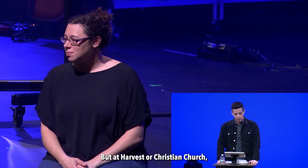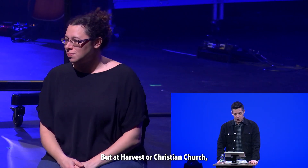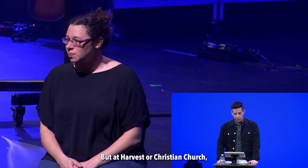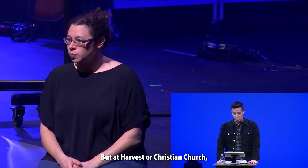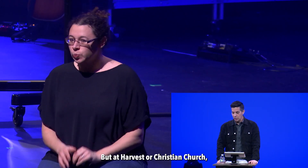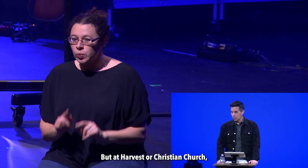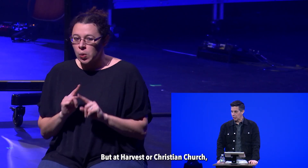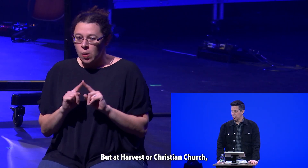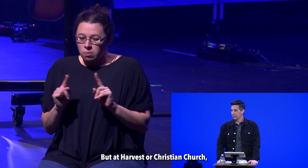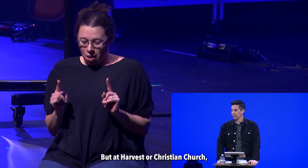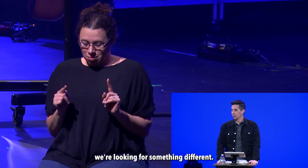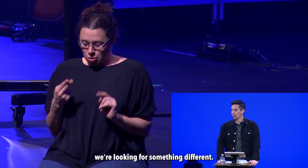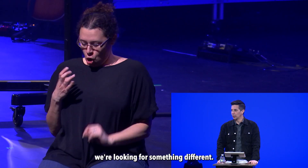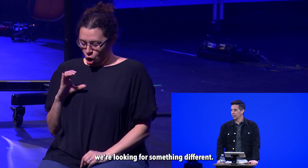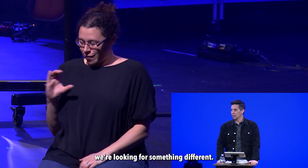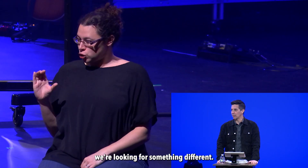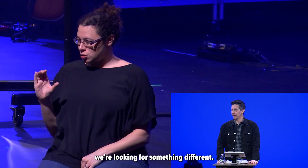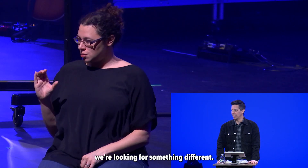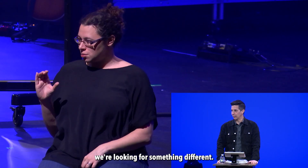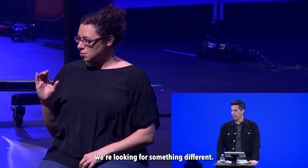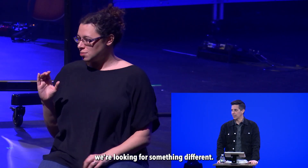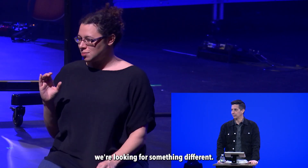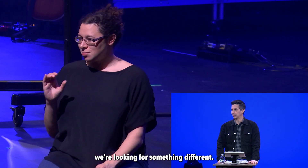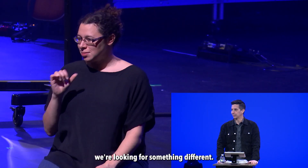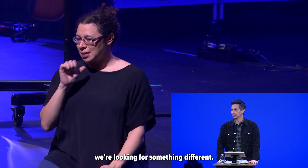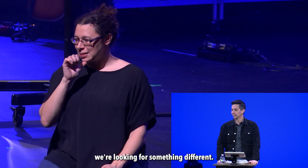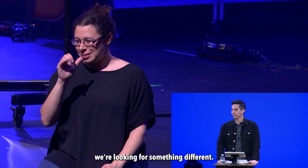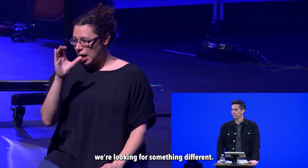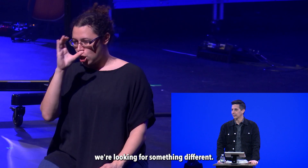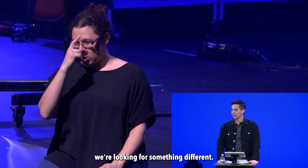But at Harvester Christian Church, we're looking for something different.